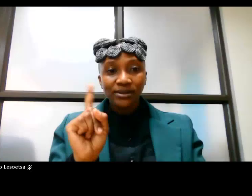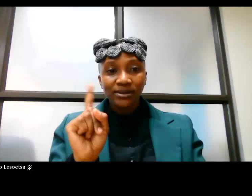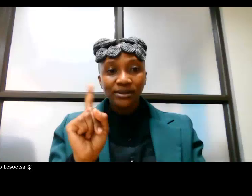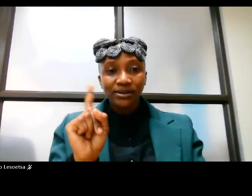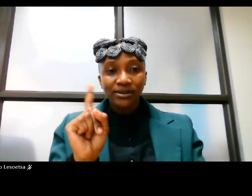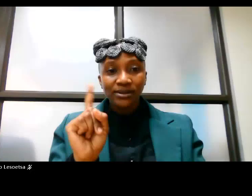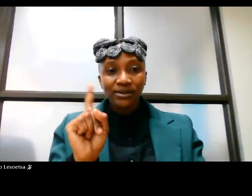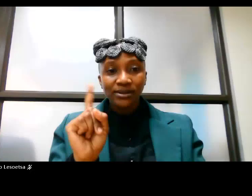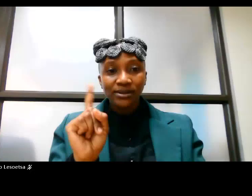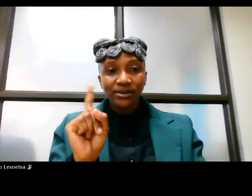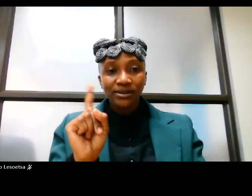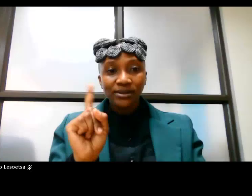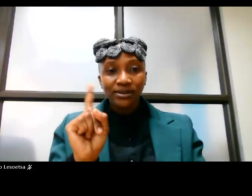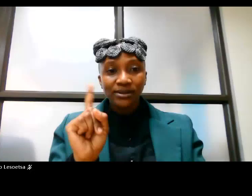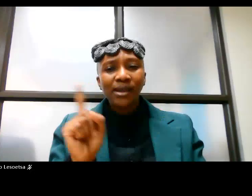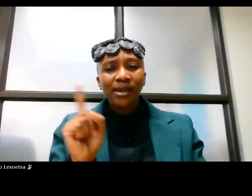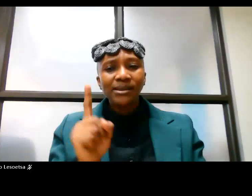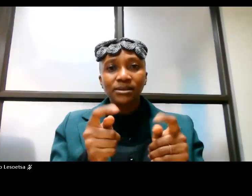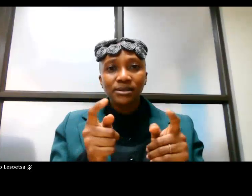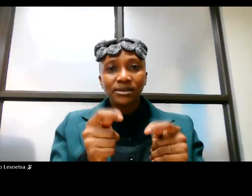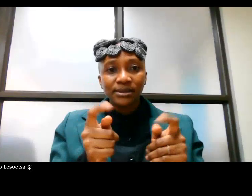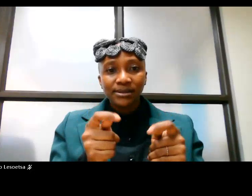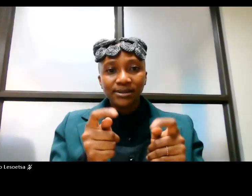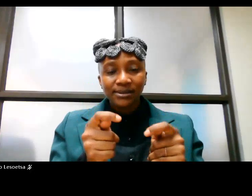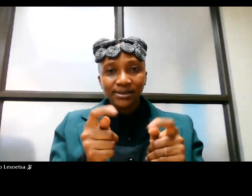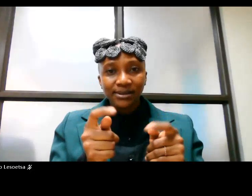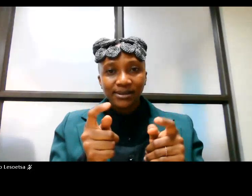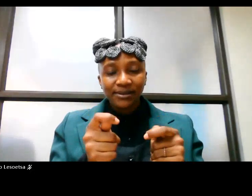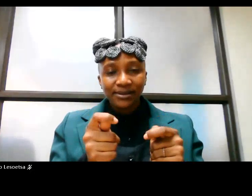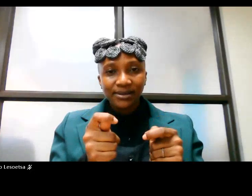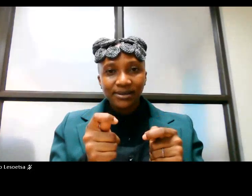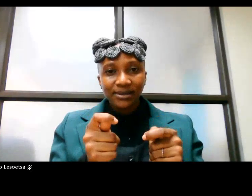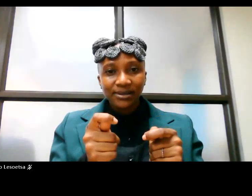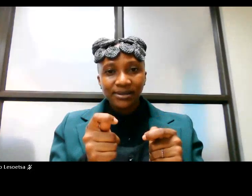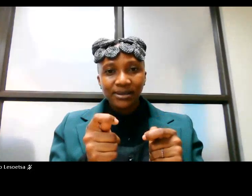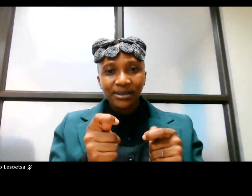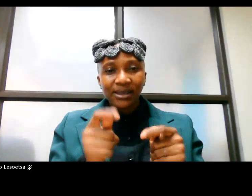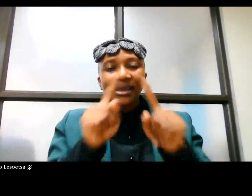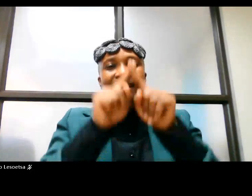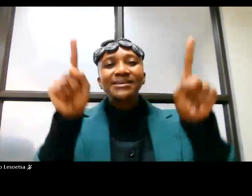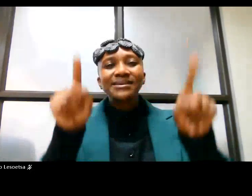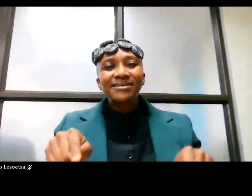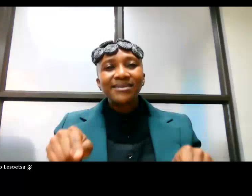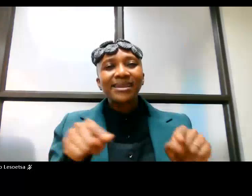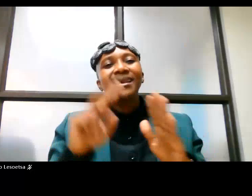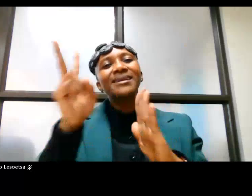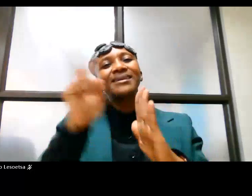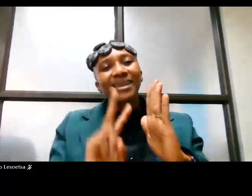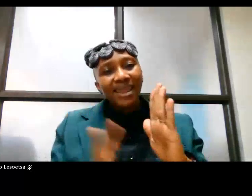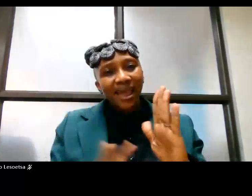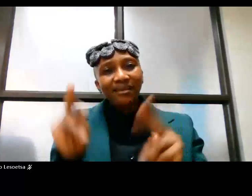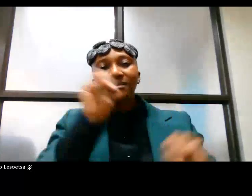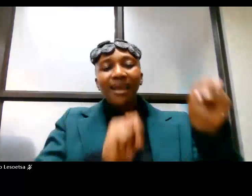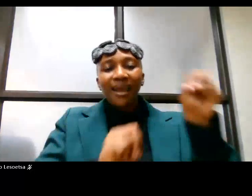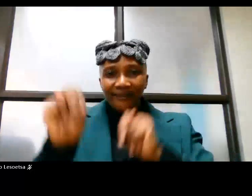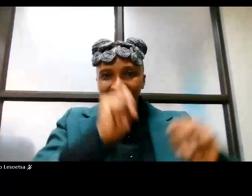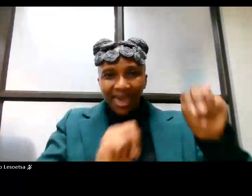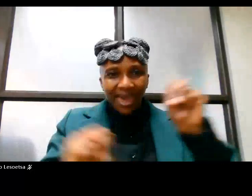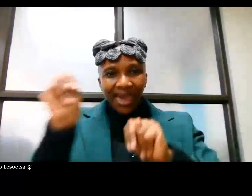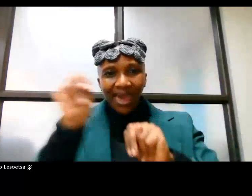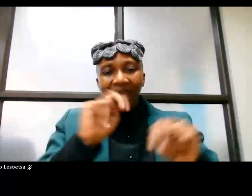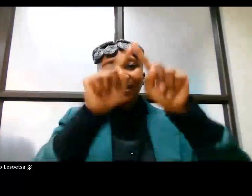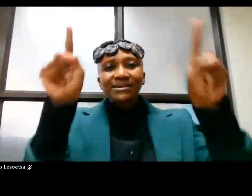to test how well a screen reader is able to navigate the site. Hopefully, maybe I'll have the